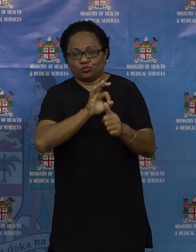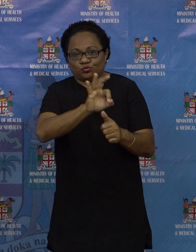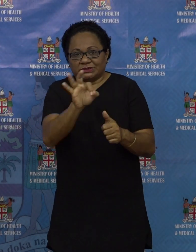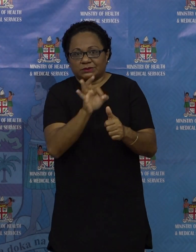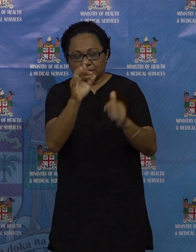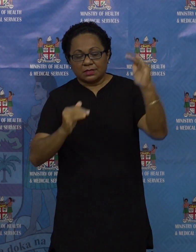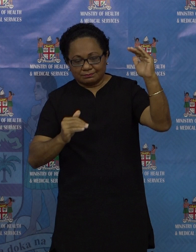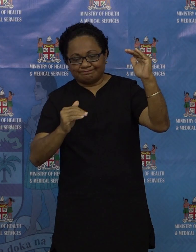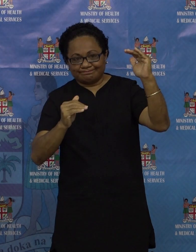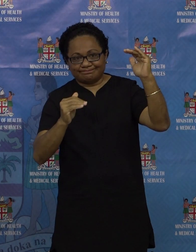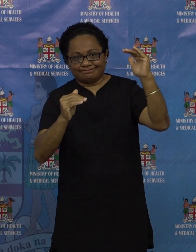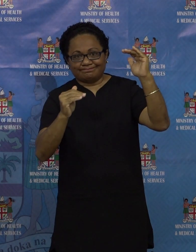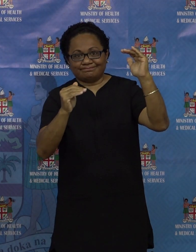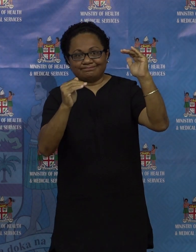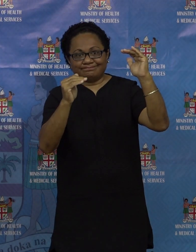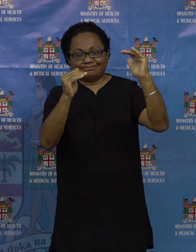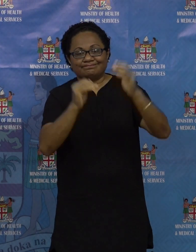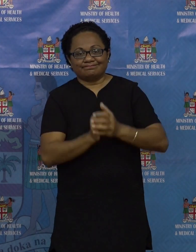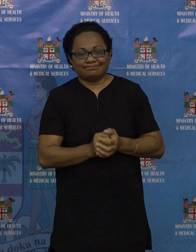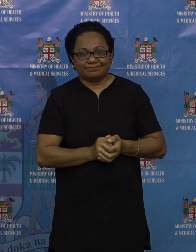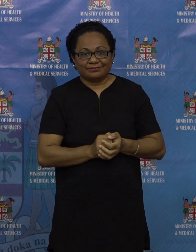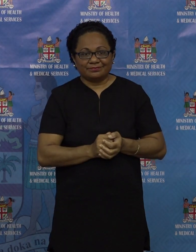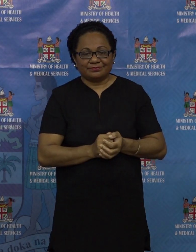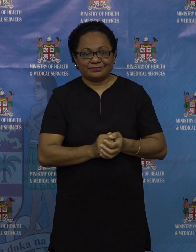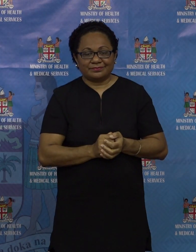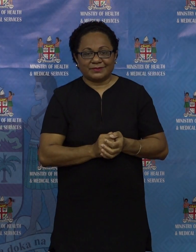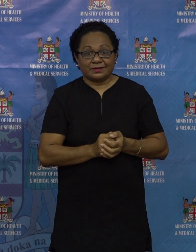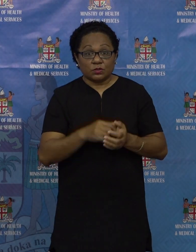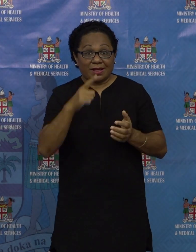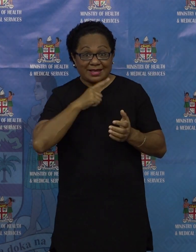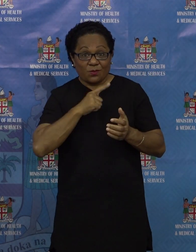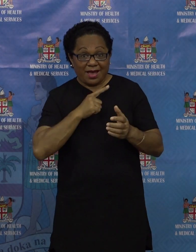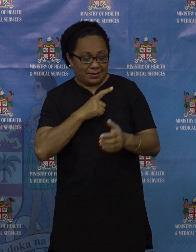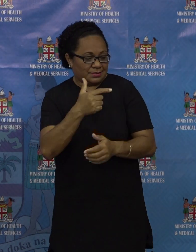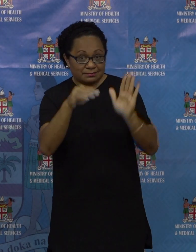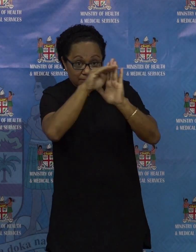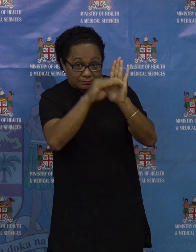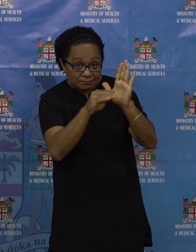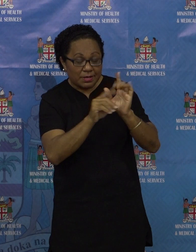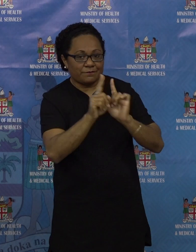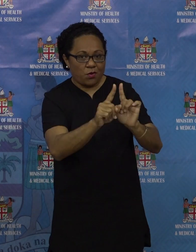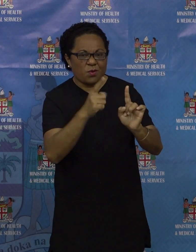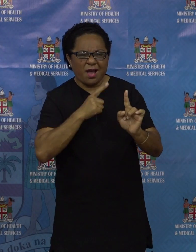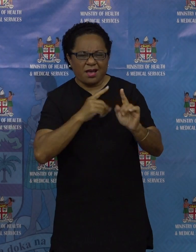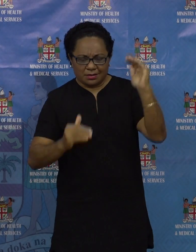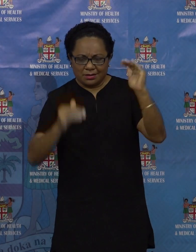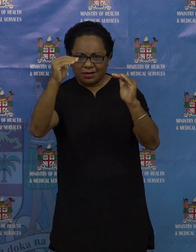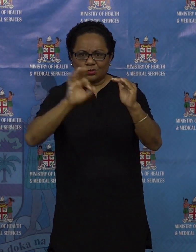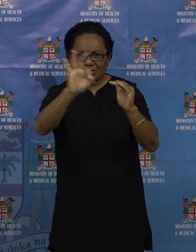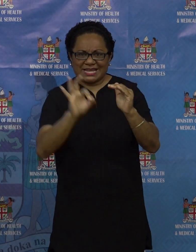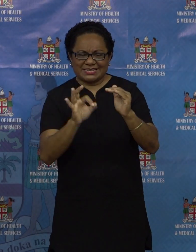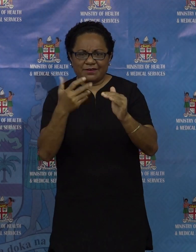are prudent measures despite our improving vaccine coverage. For those in our community who